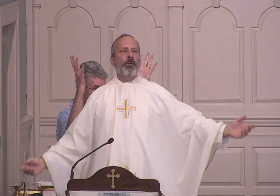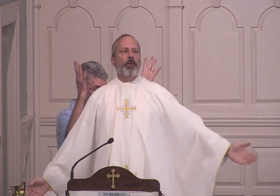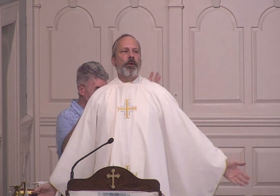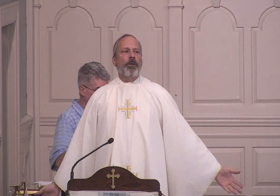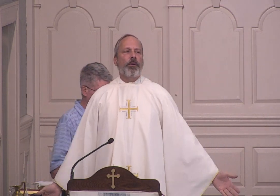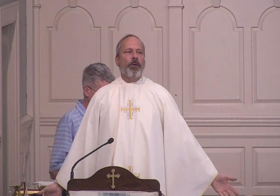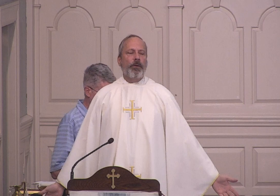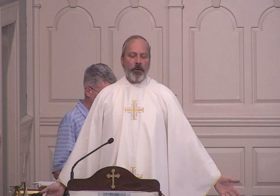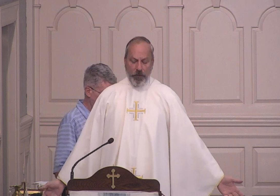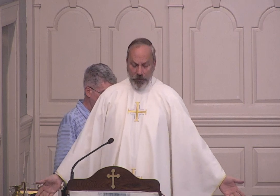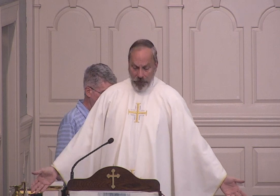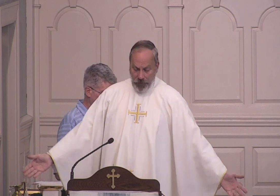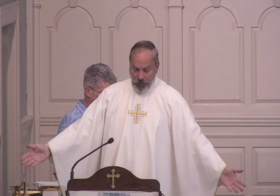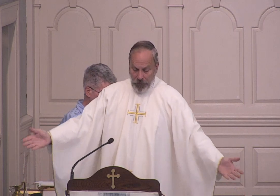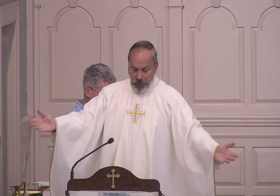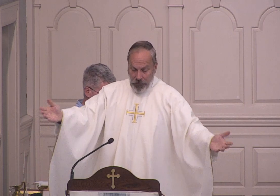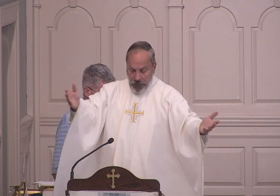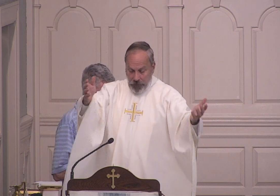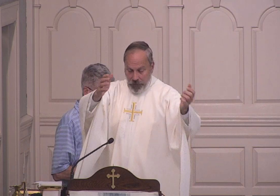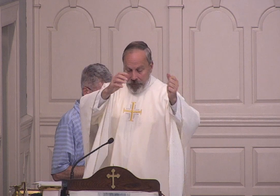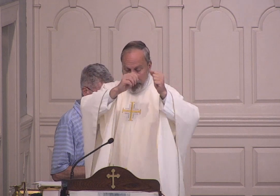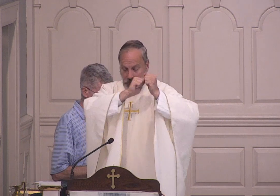alleluia.